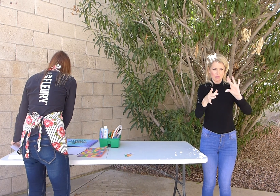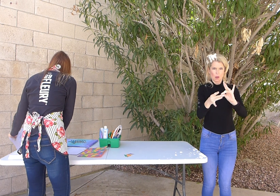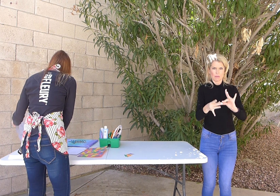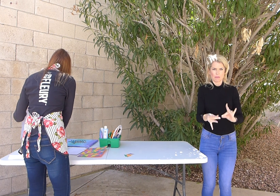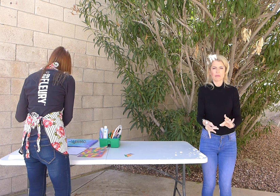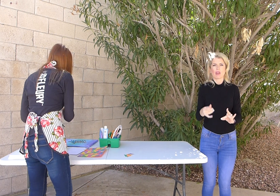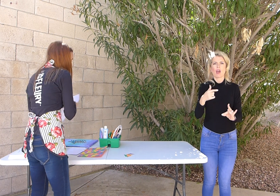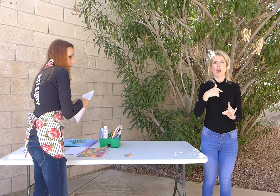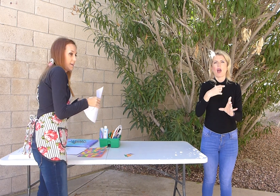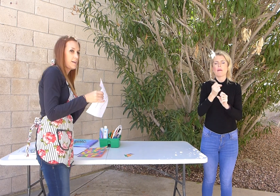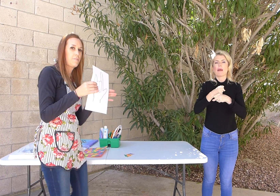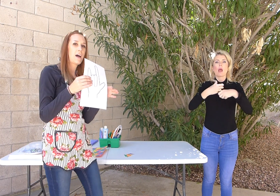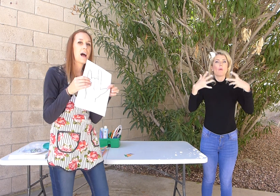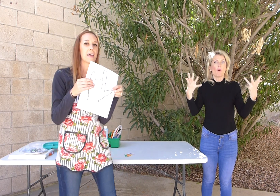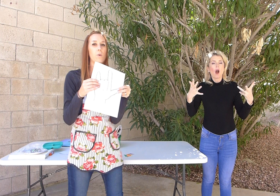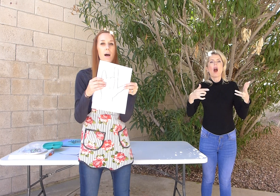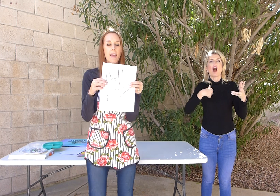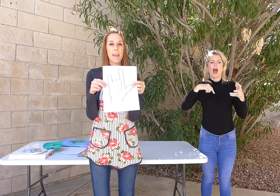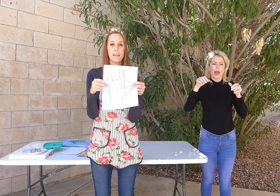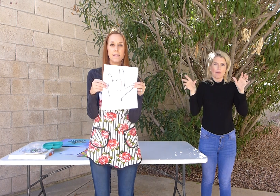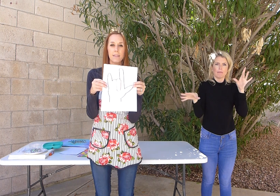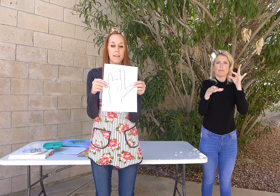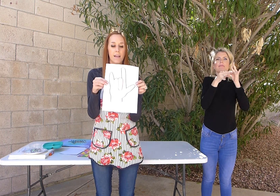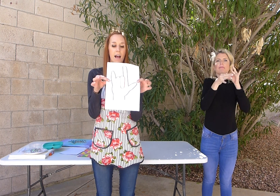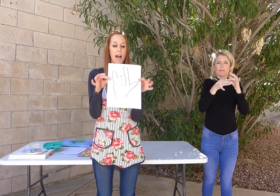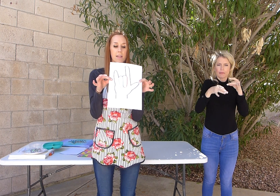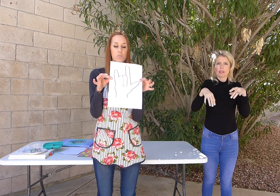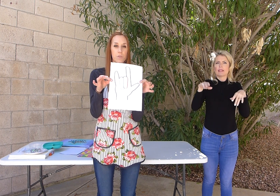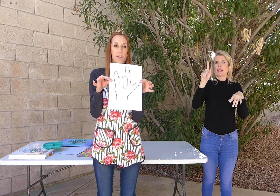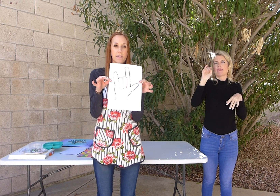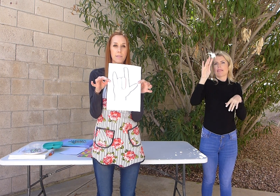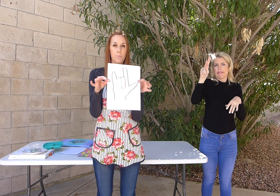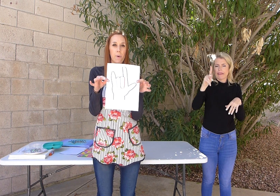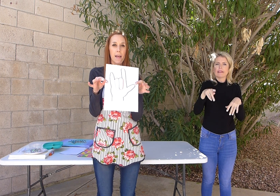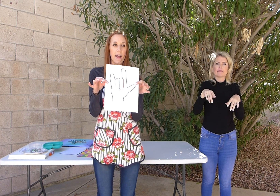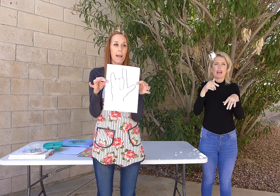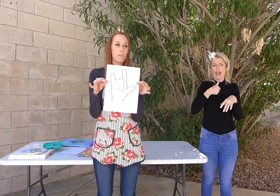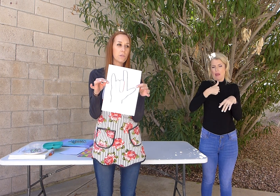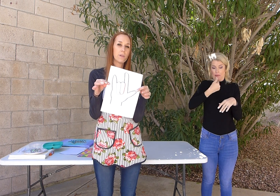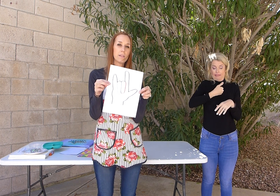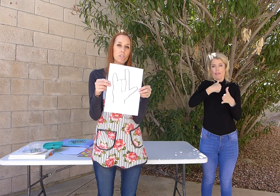template of the ILY hand. I